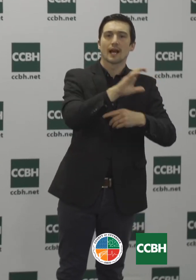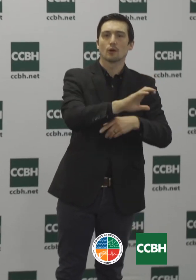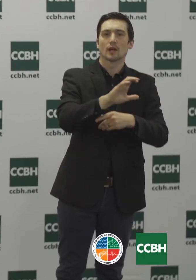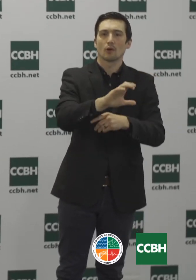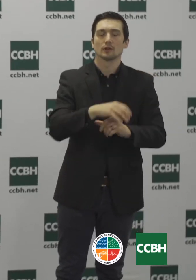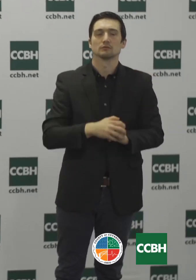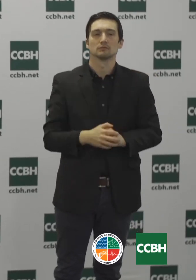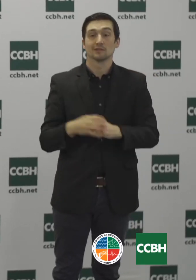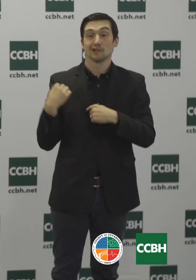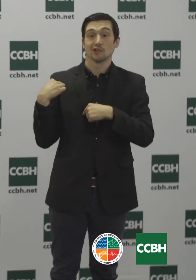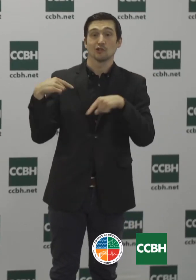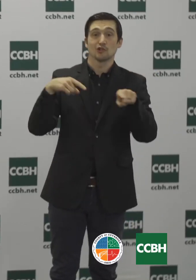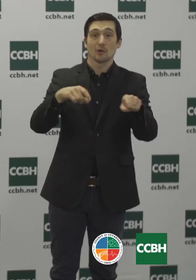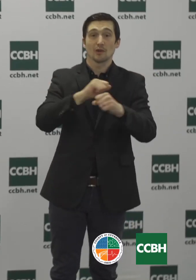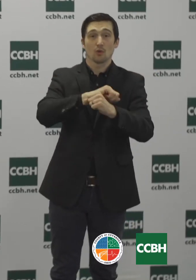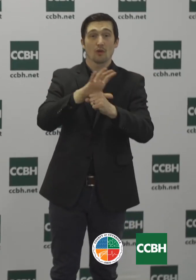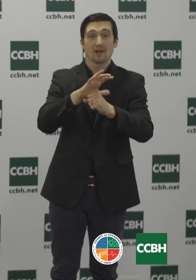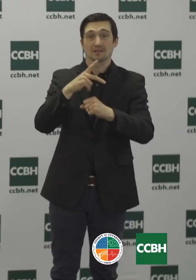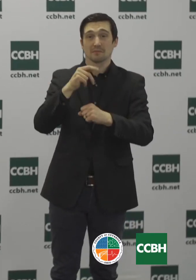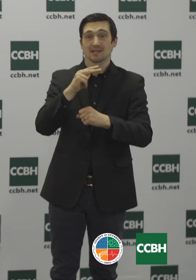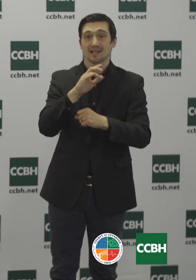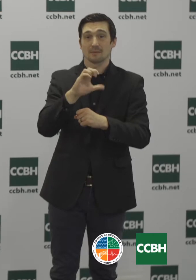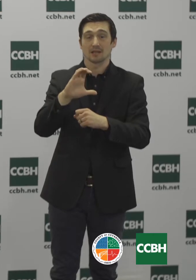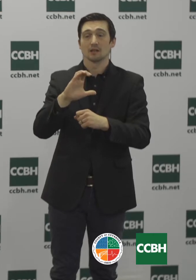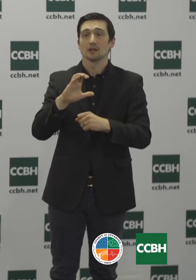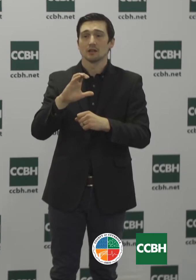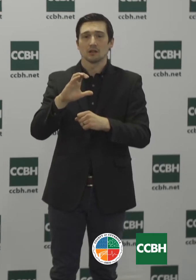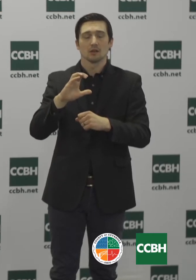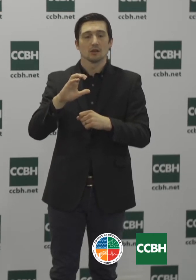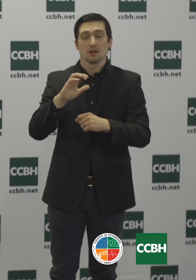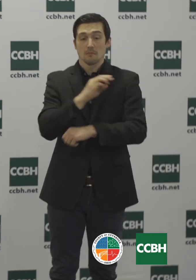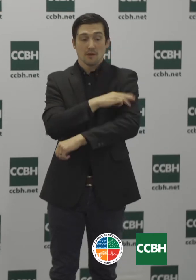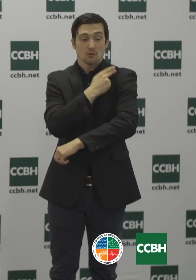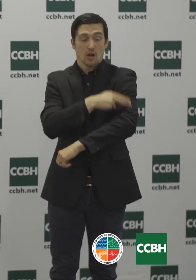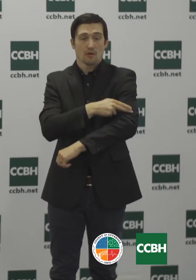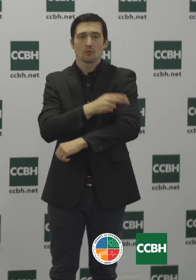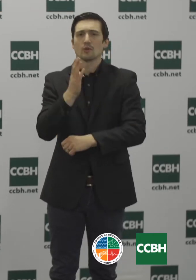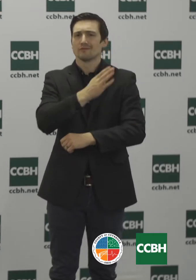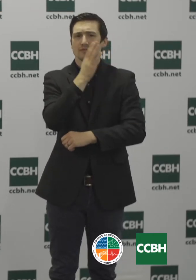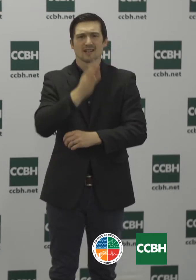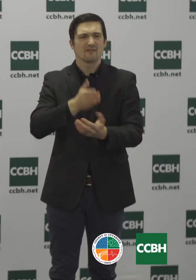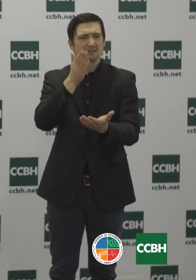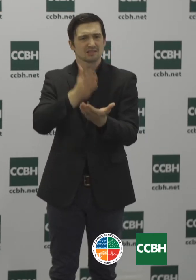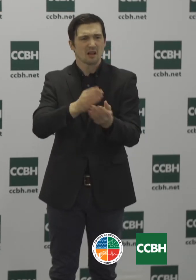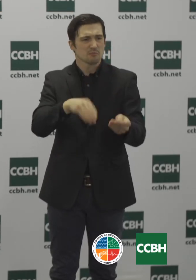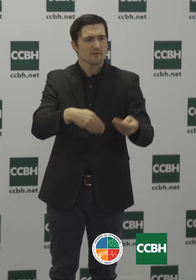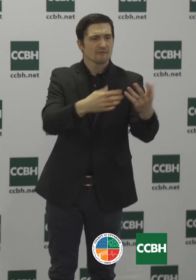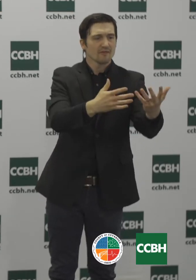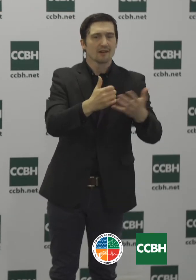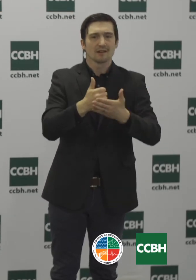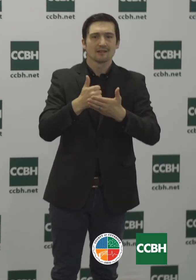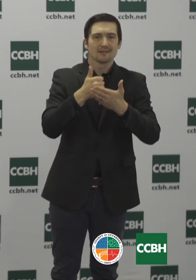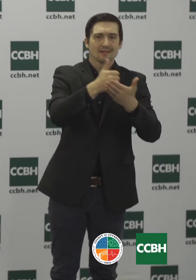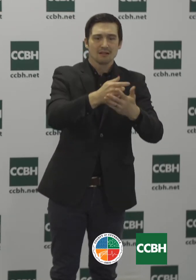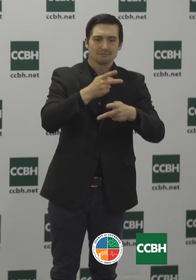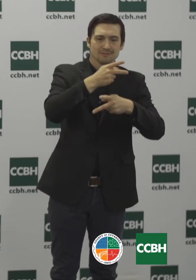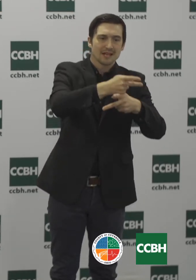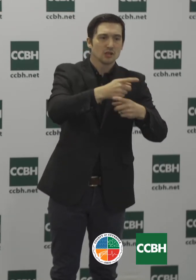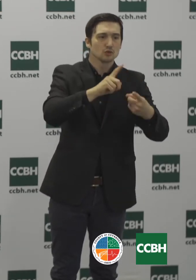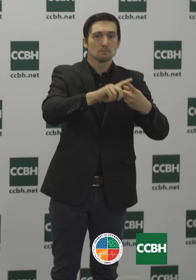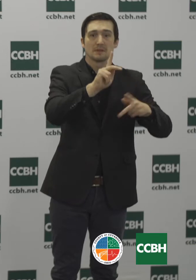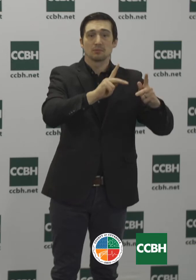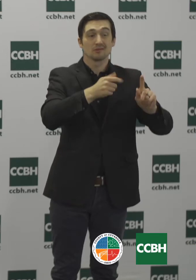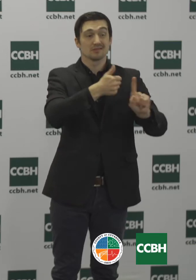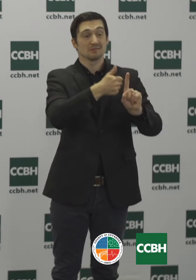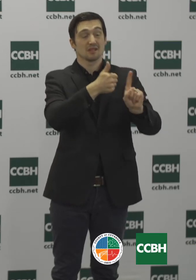Throughout this pandemic, Metro Health has never wavered in our commitment to serve our community's most vulnerable. We've been